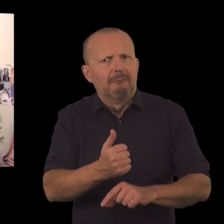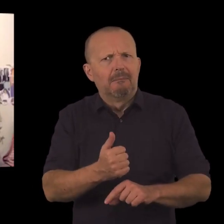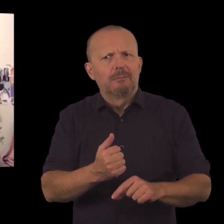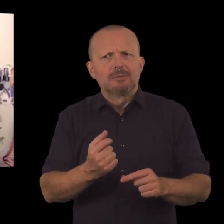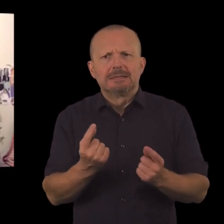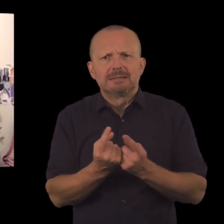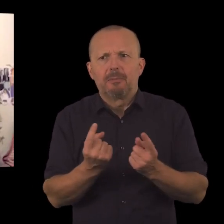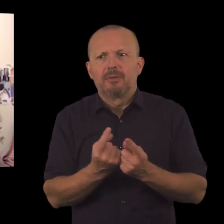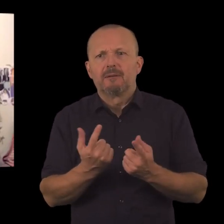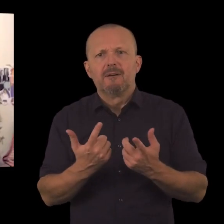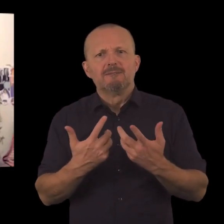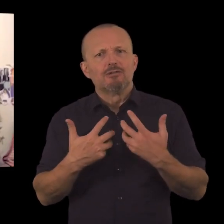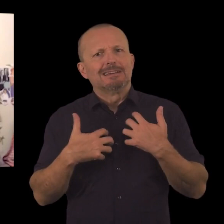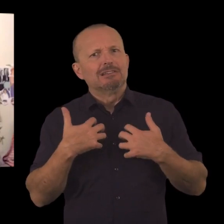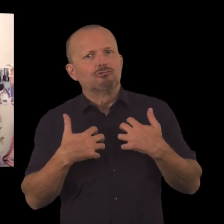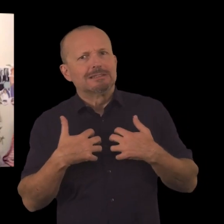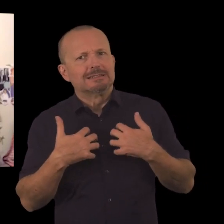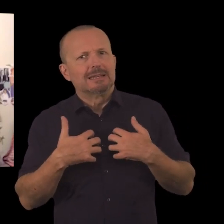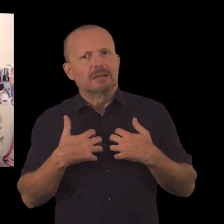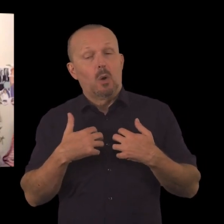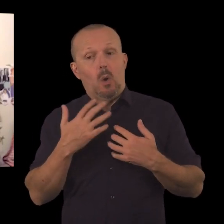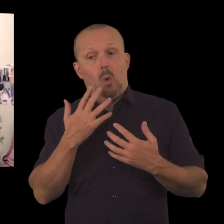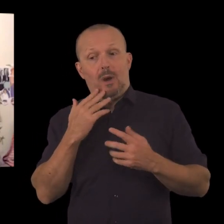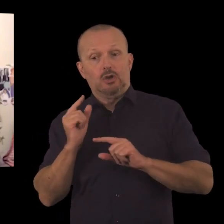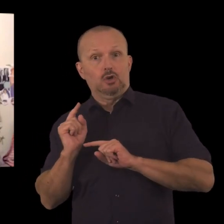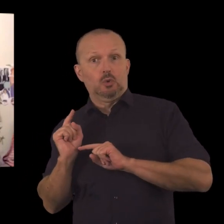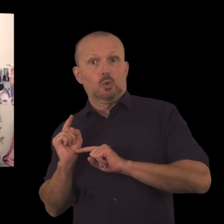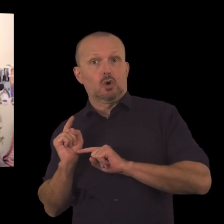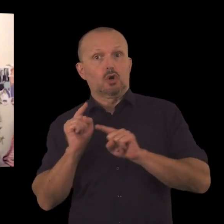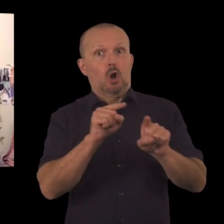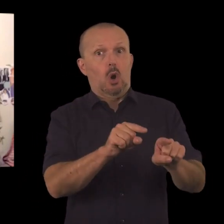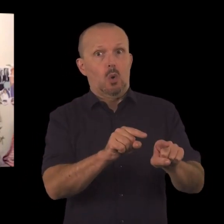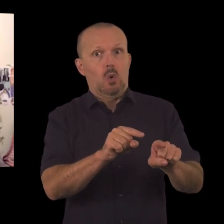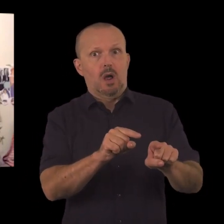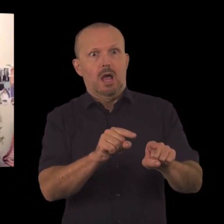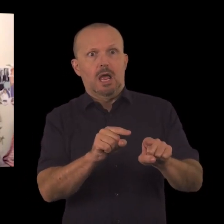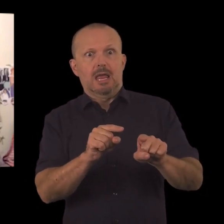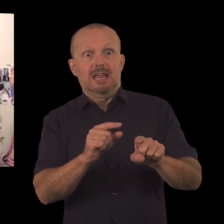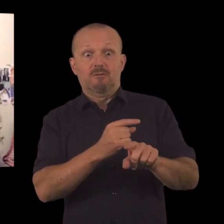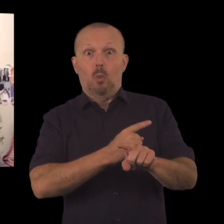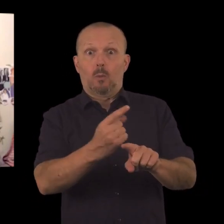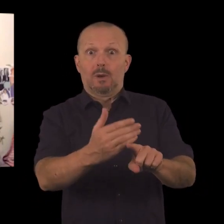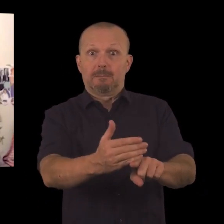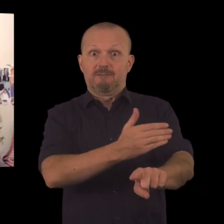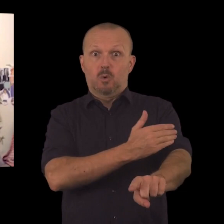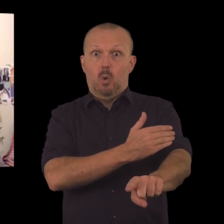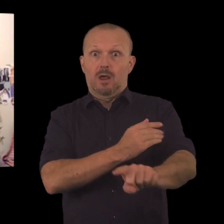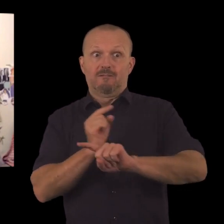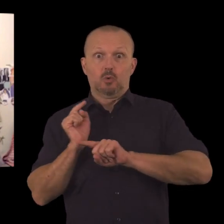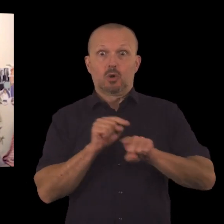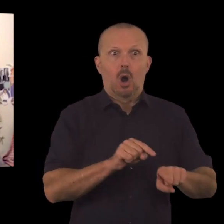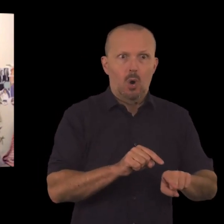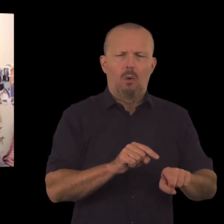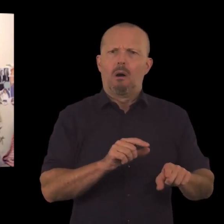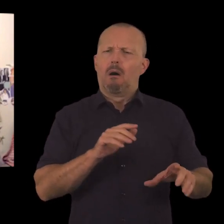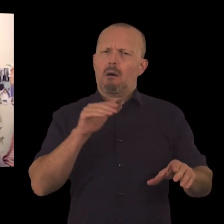there's something really interesting that you're going to find when you go over there, and I think if you get that chance to go the